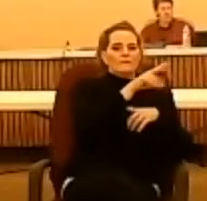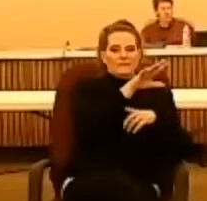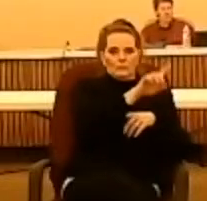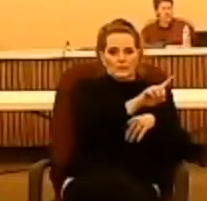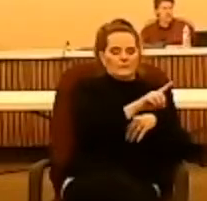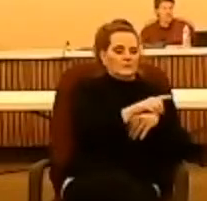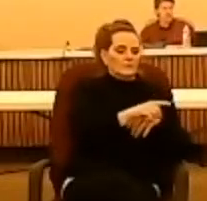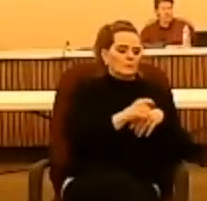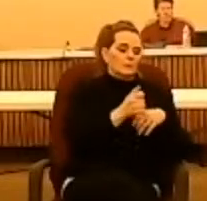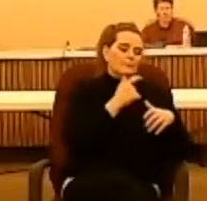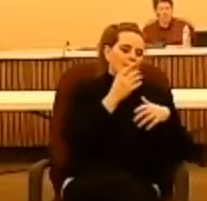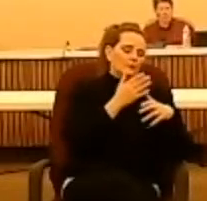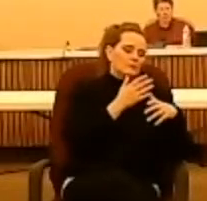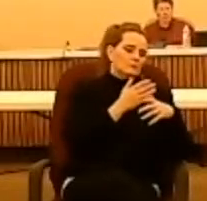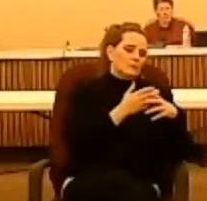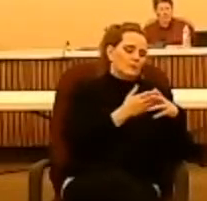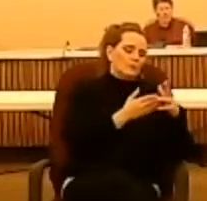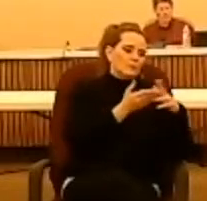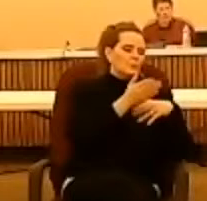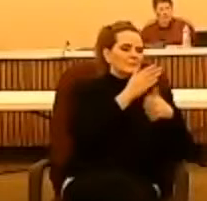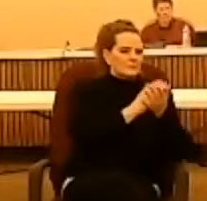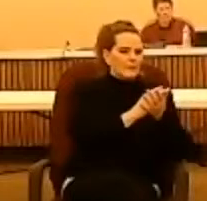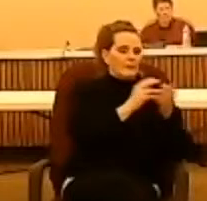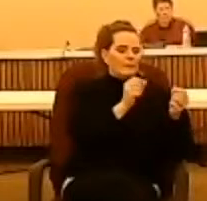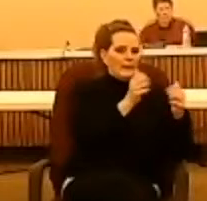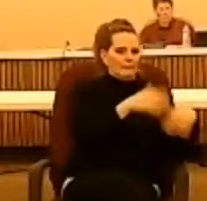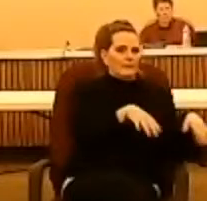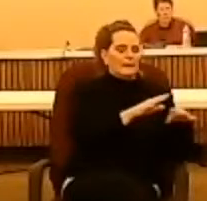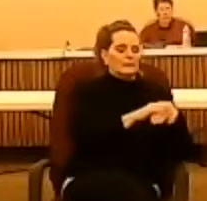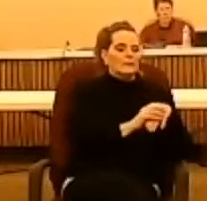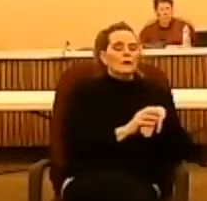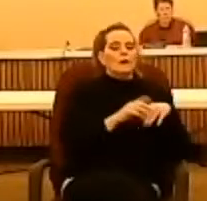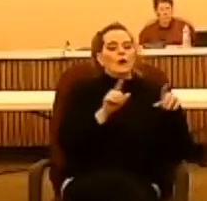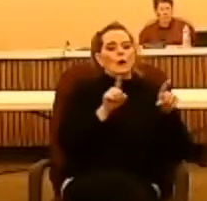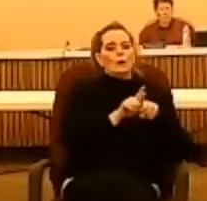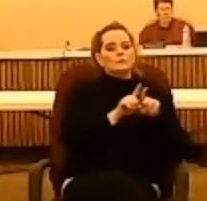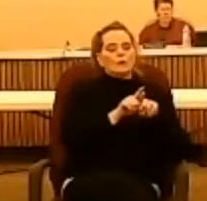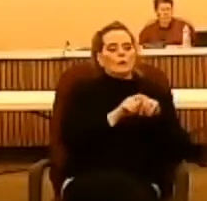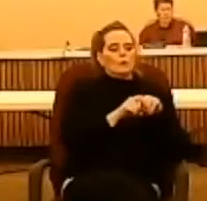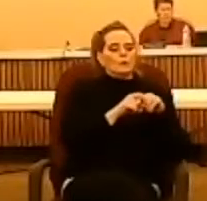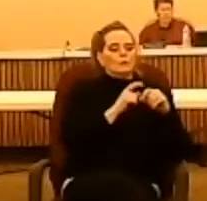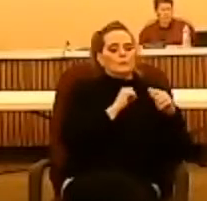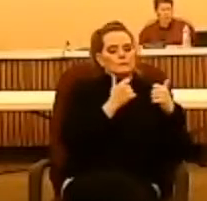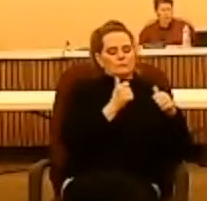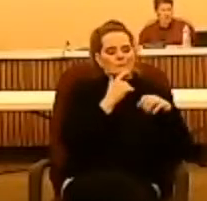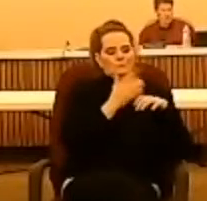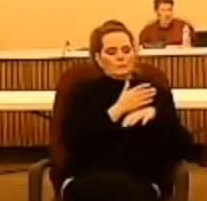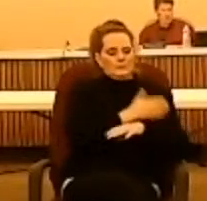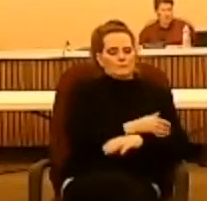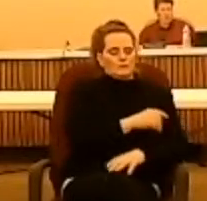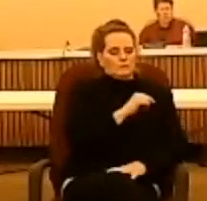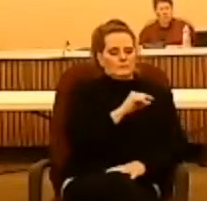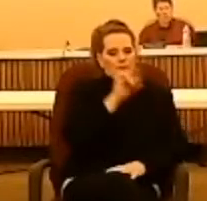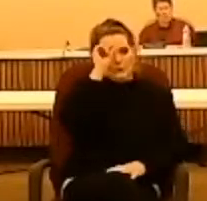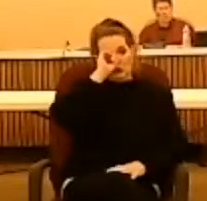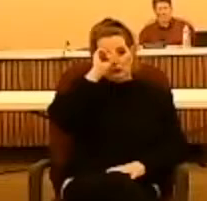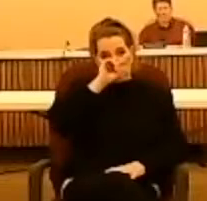industry land to get all the way down there. We're also looking at improvements to Breeze Park,